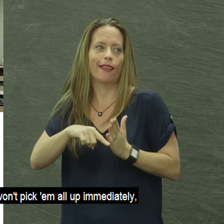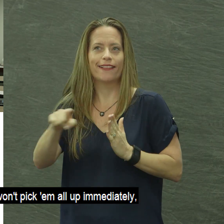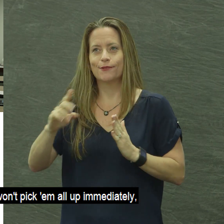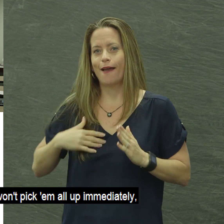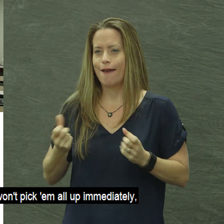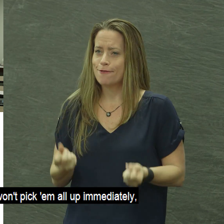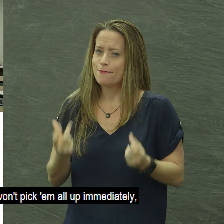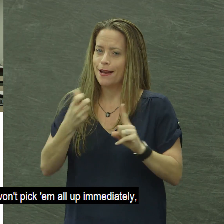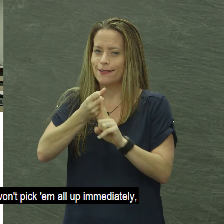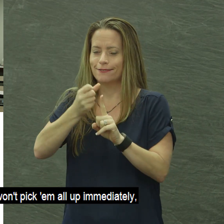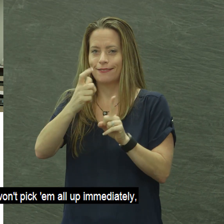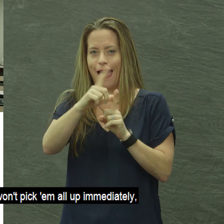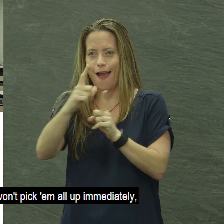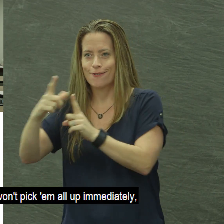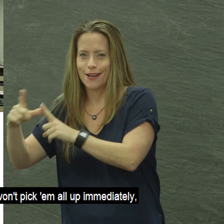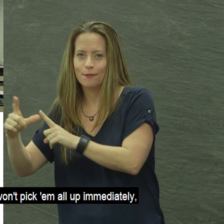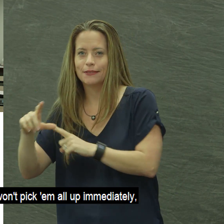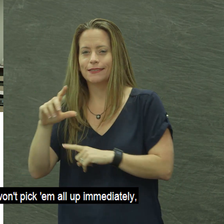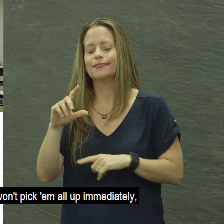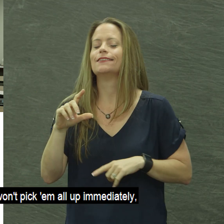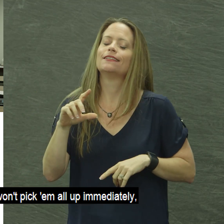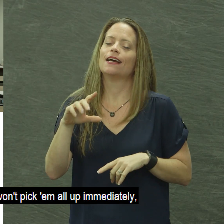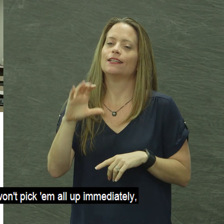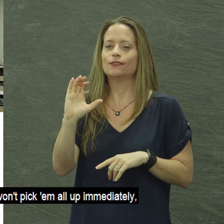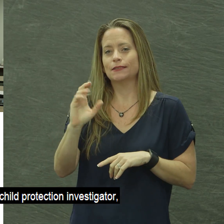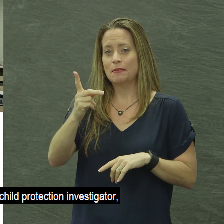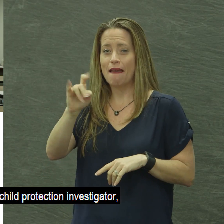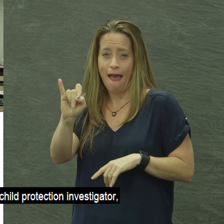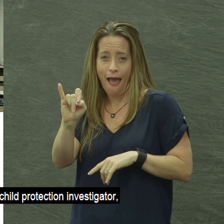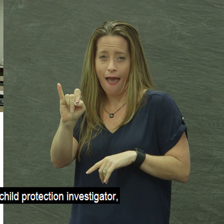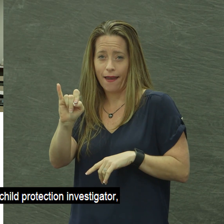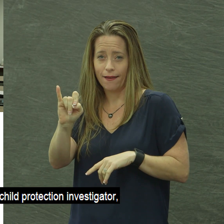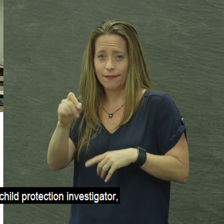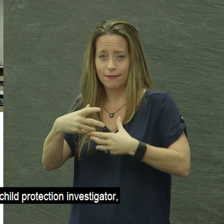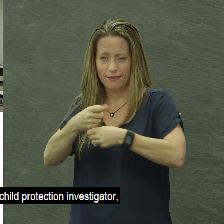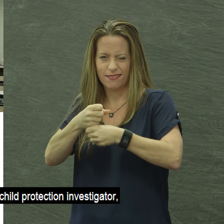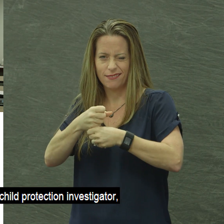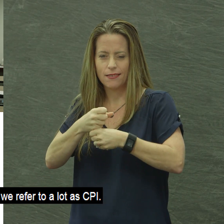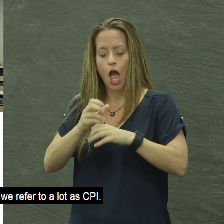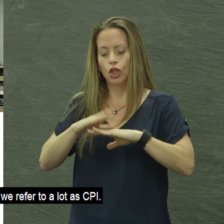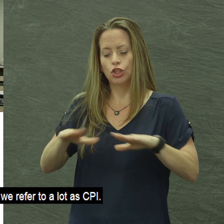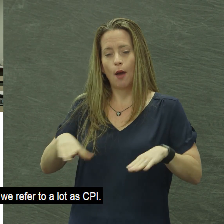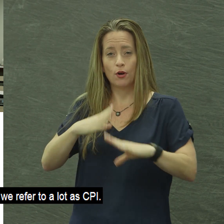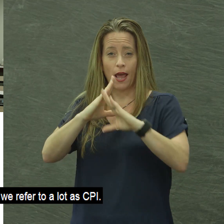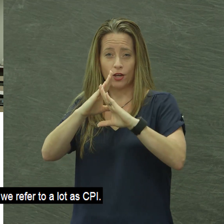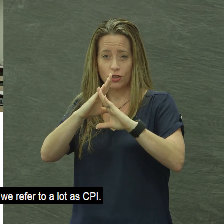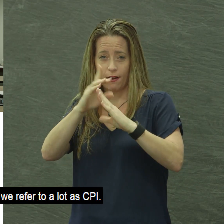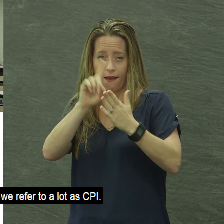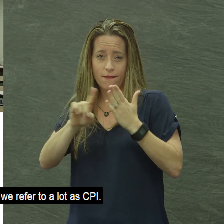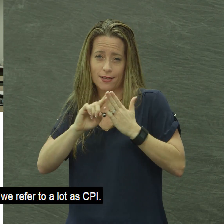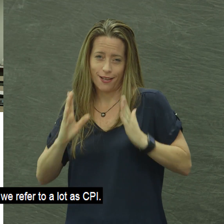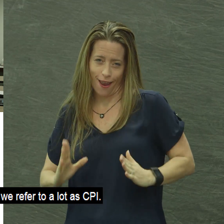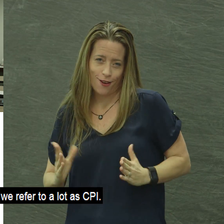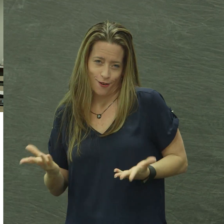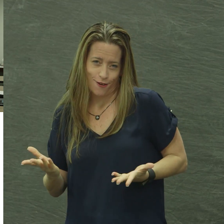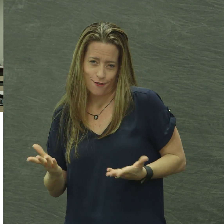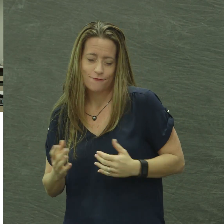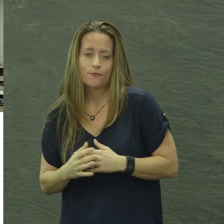so you won't pick them all up immediately. But child protection investigator, we refer to a lot as